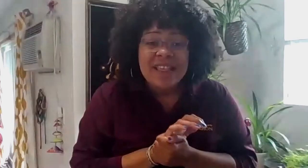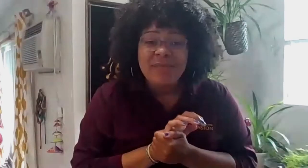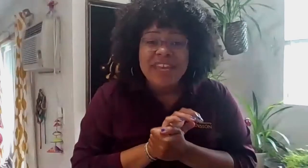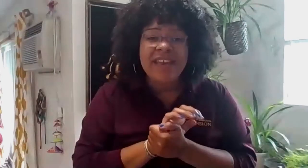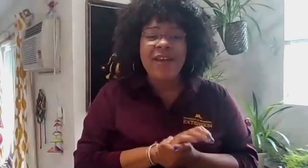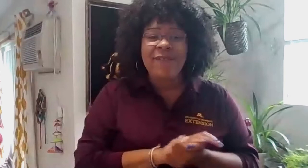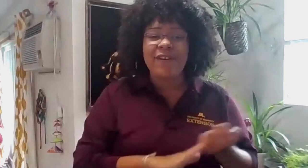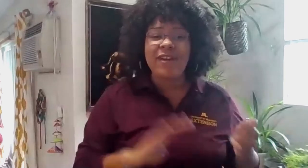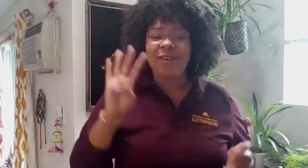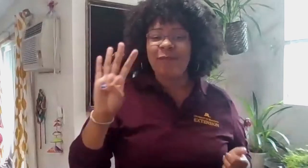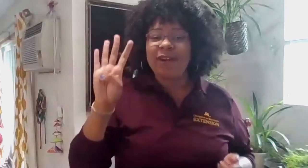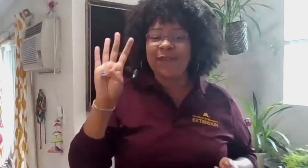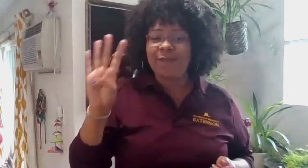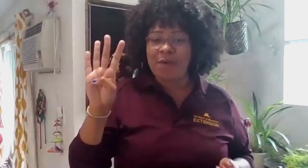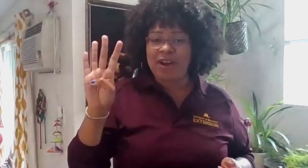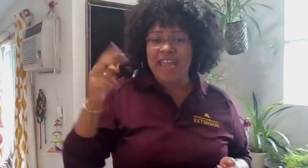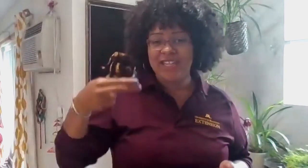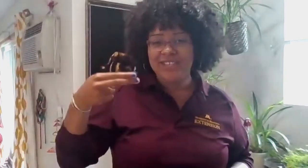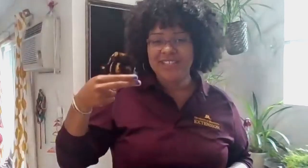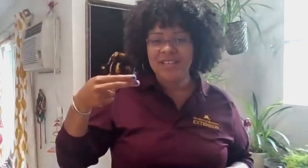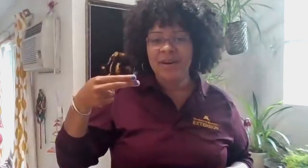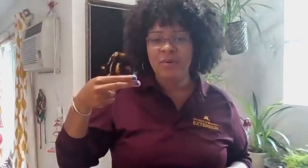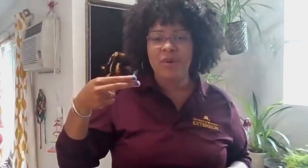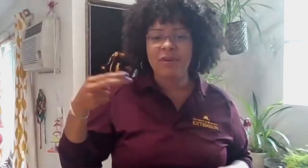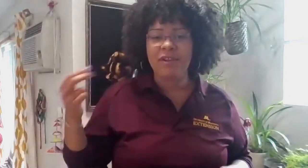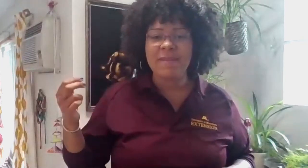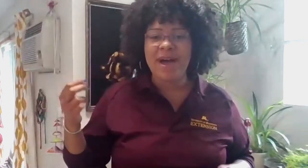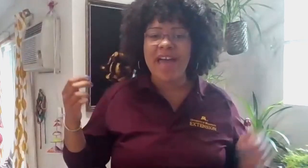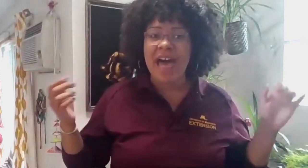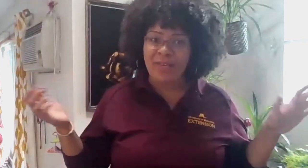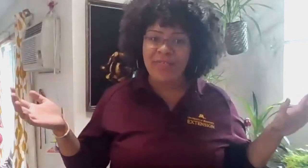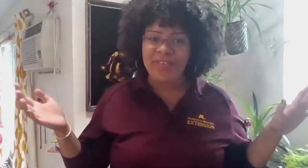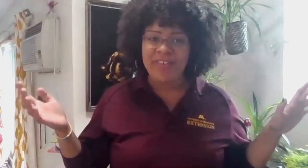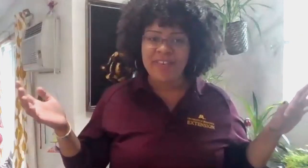week for another one of the four H's, where we will learn about health.